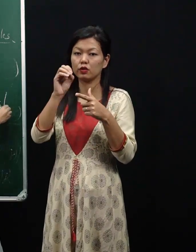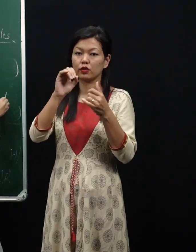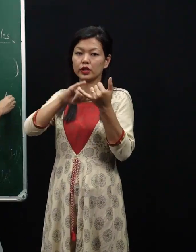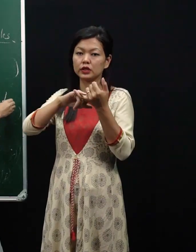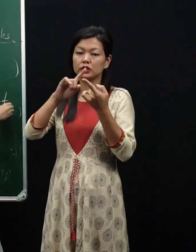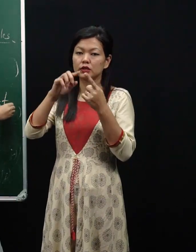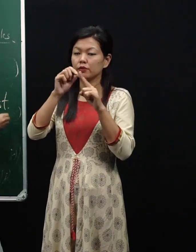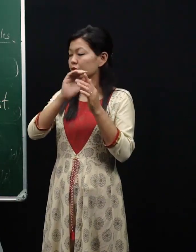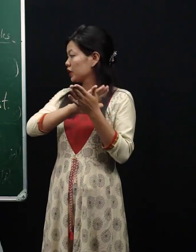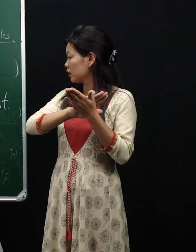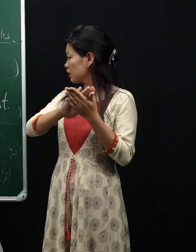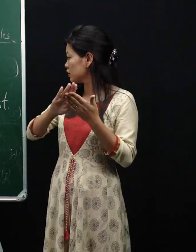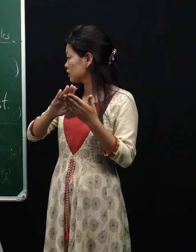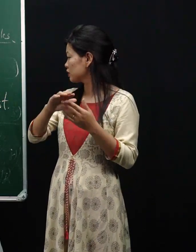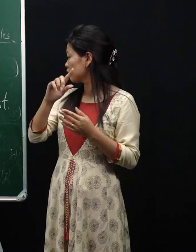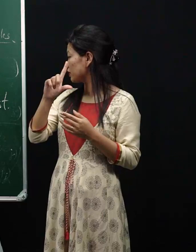Proust.